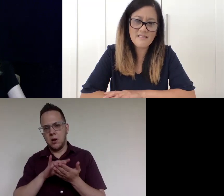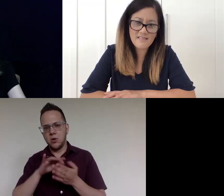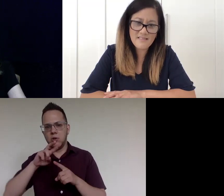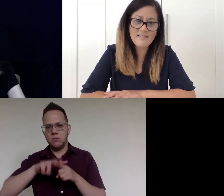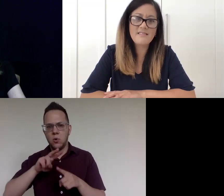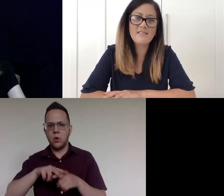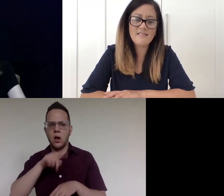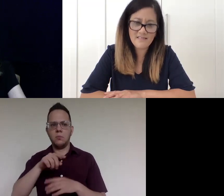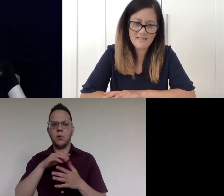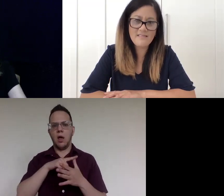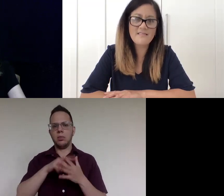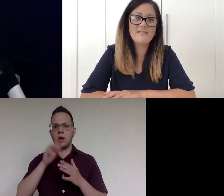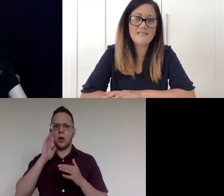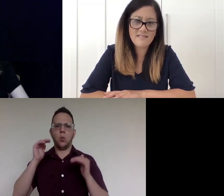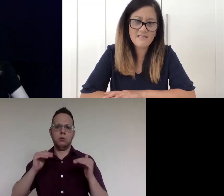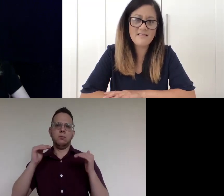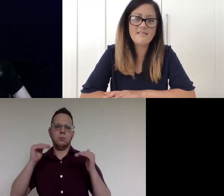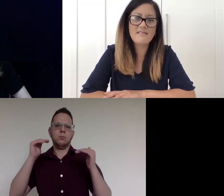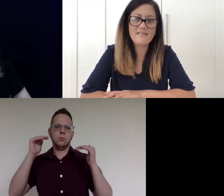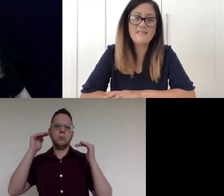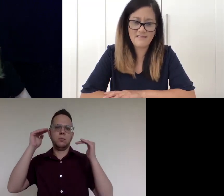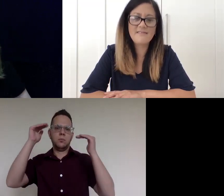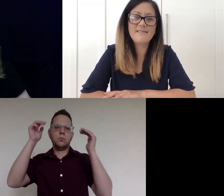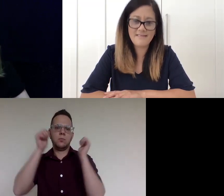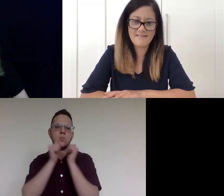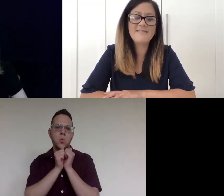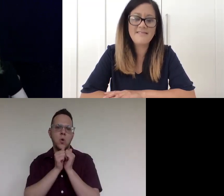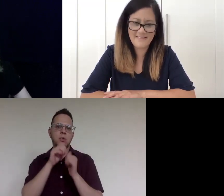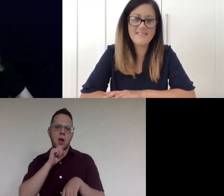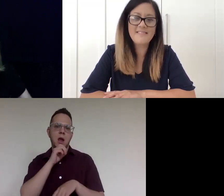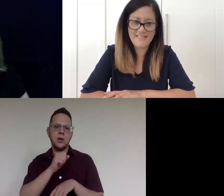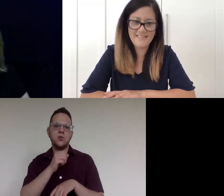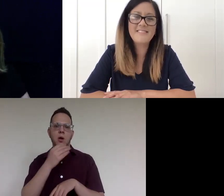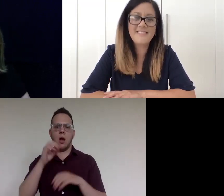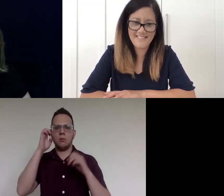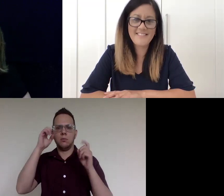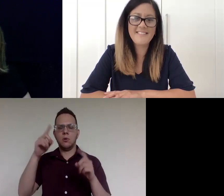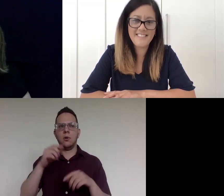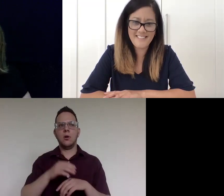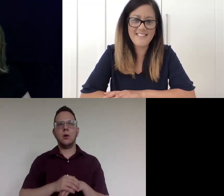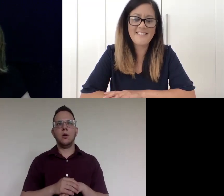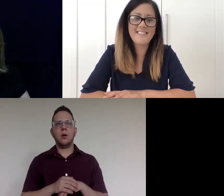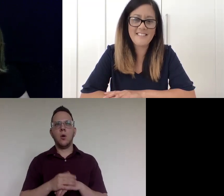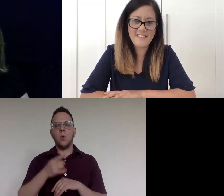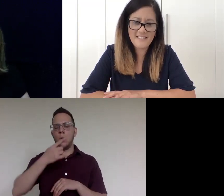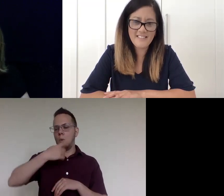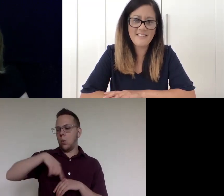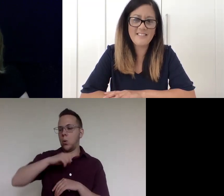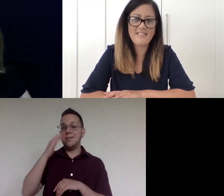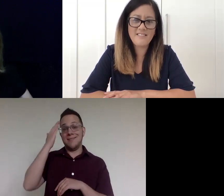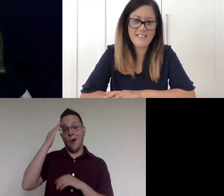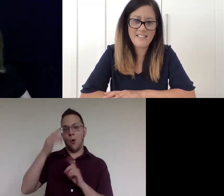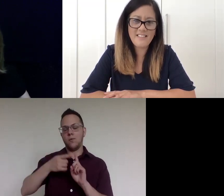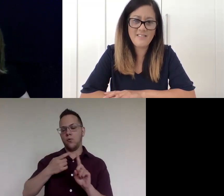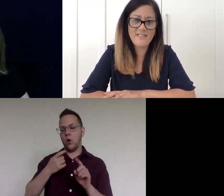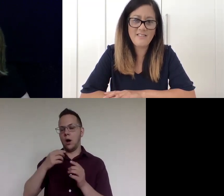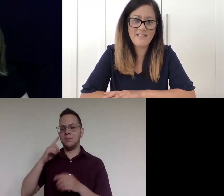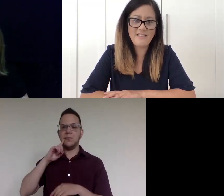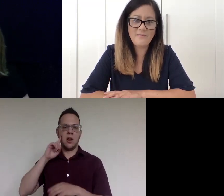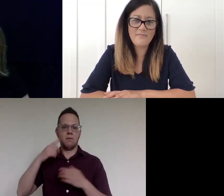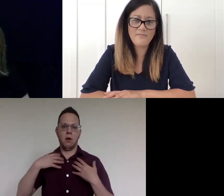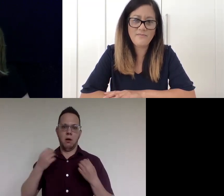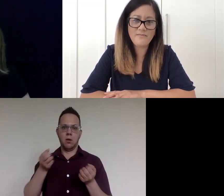the medical terminology. And it gets more and more advanced as the students get older. And we talk